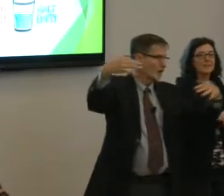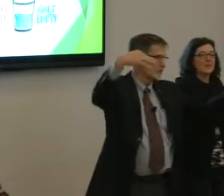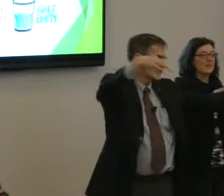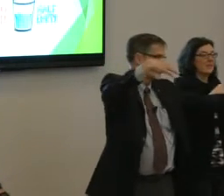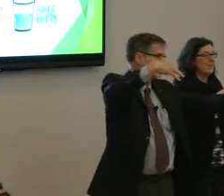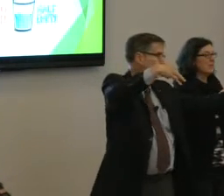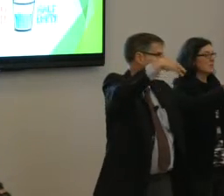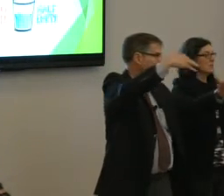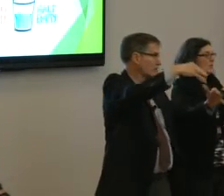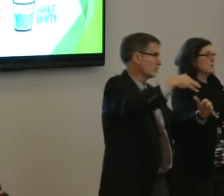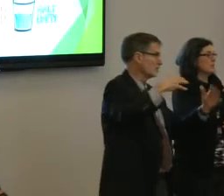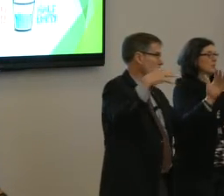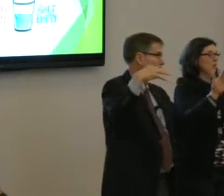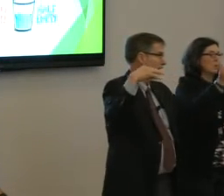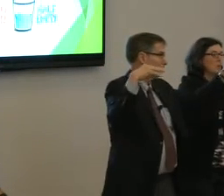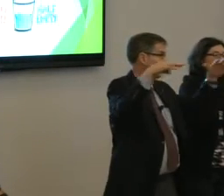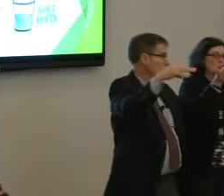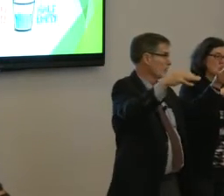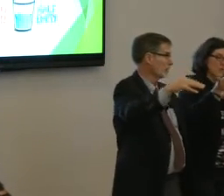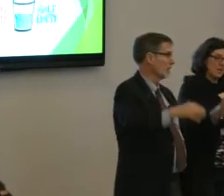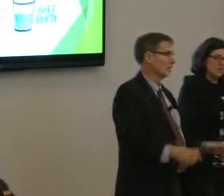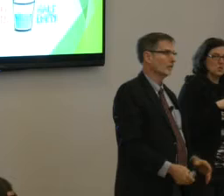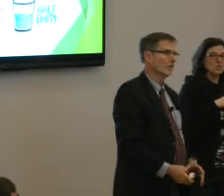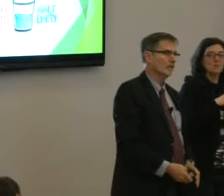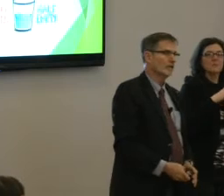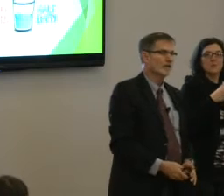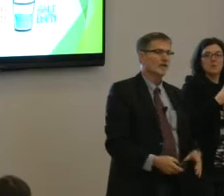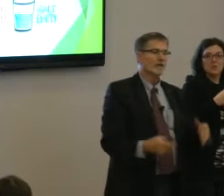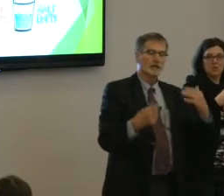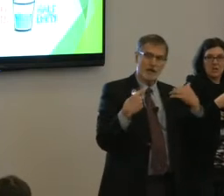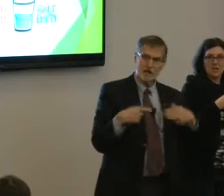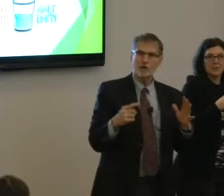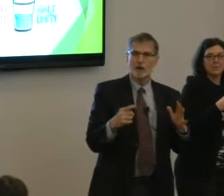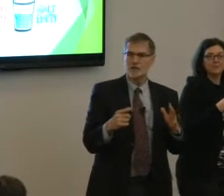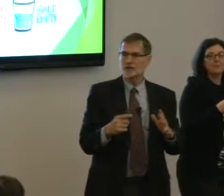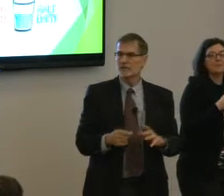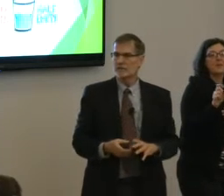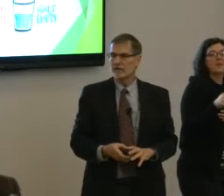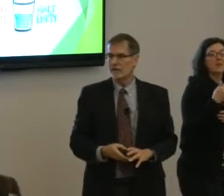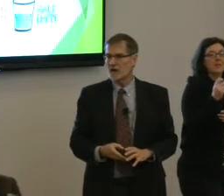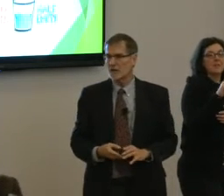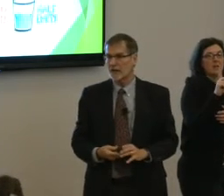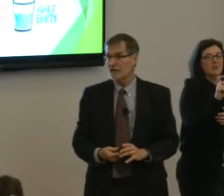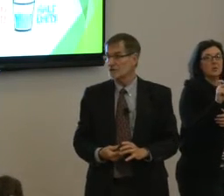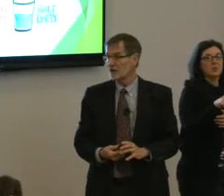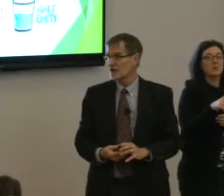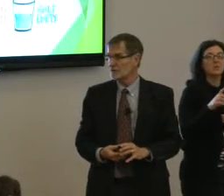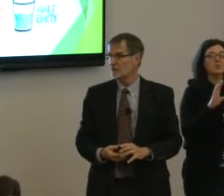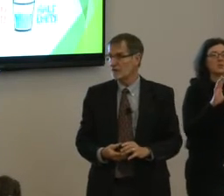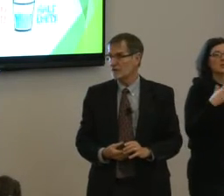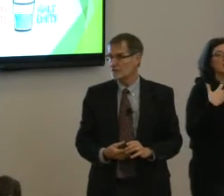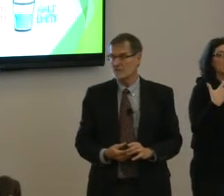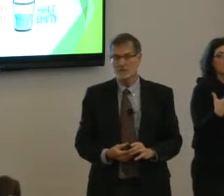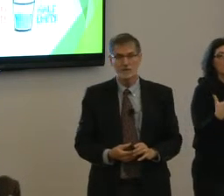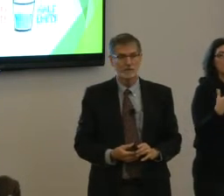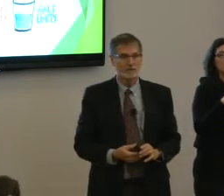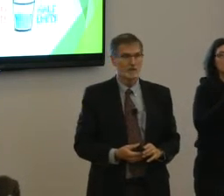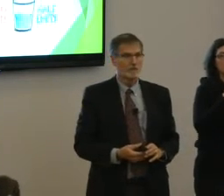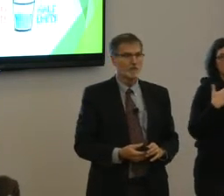These are qualities, or these are relationships that I have, we share in common. And the other question in a congregation or a community